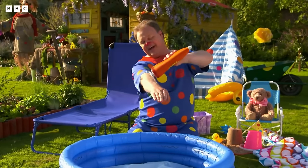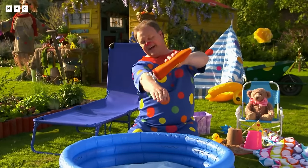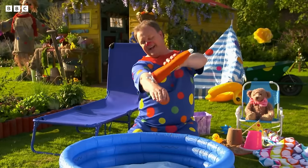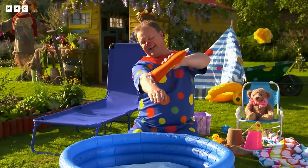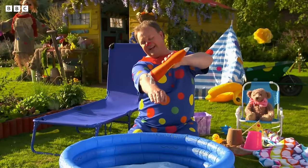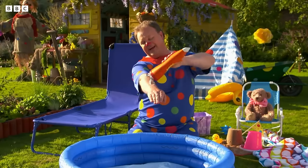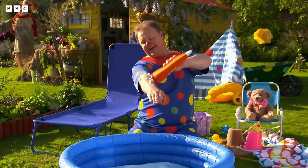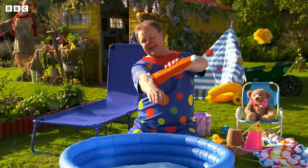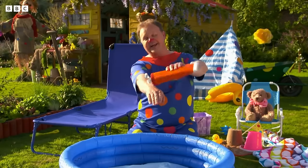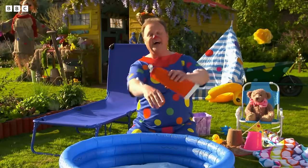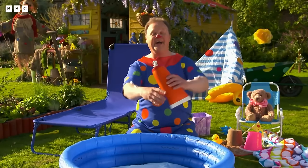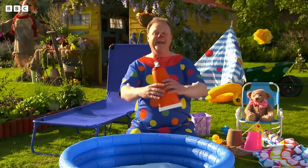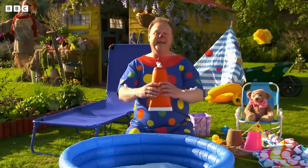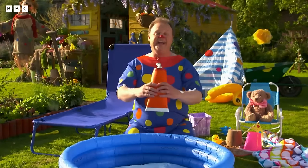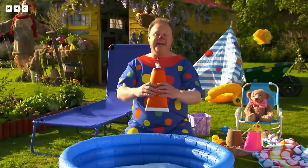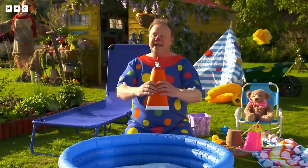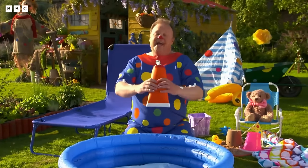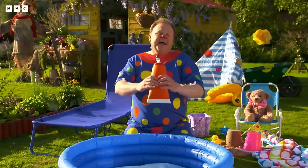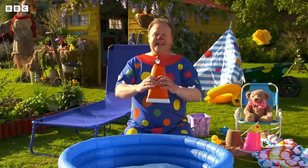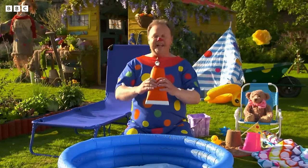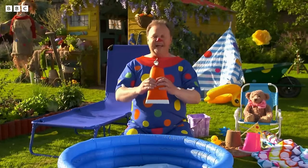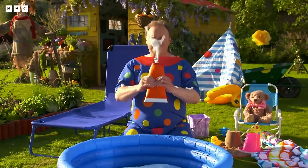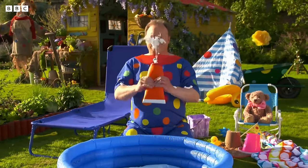la-da-day, la-da-day, la-da-day, la-da-day,